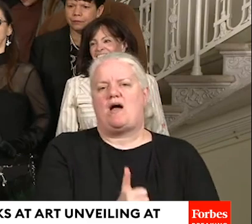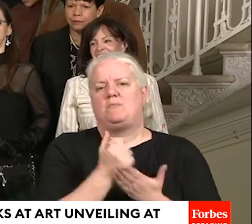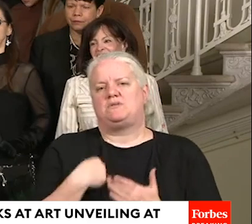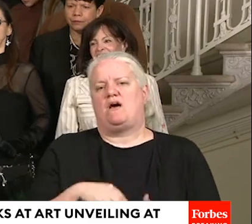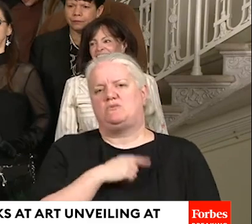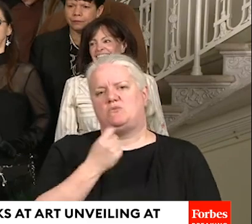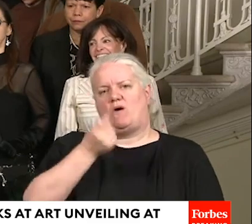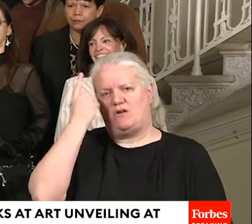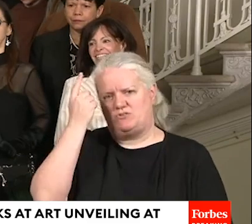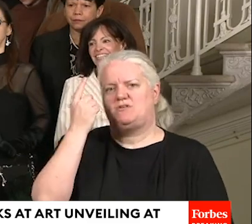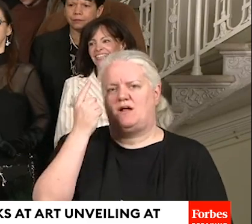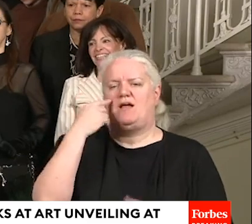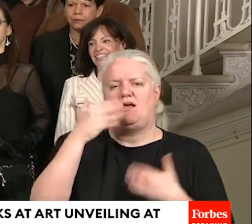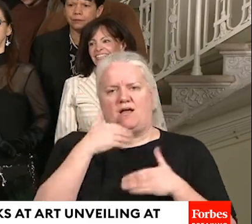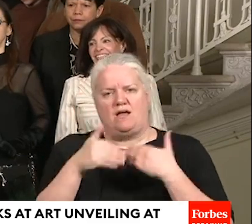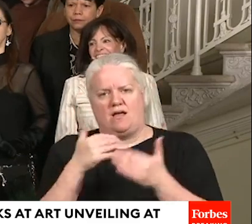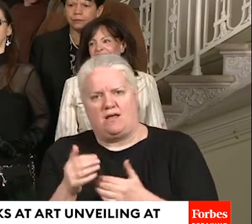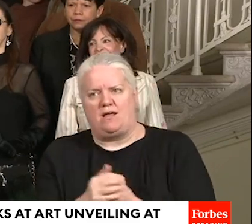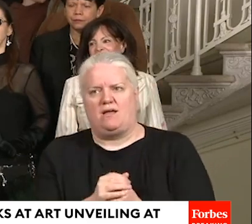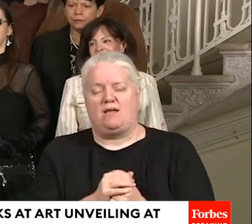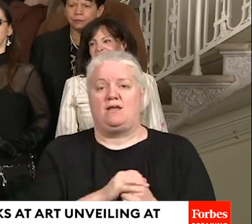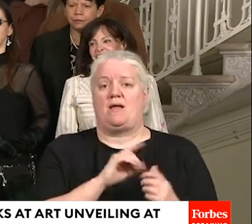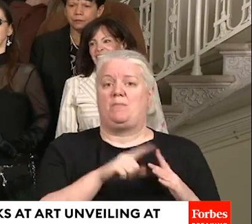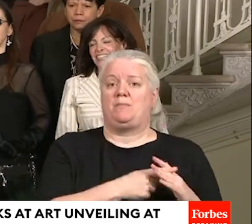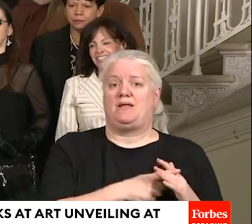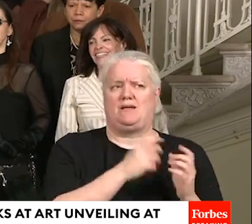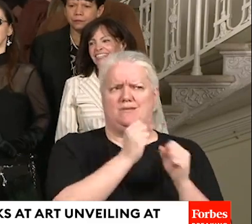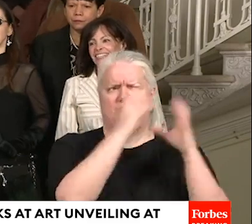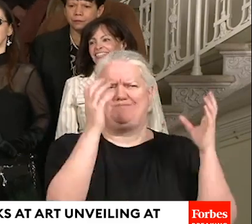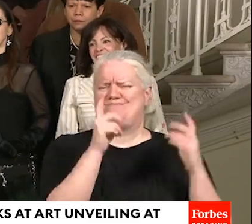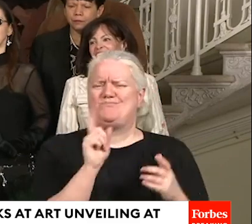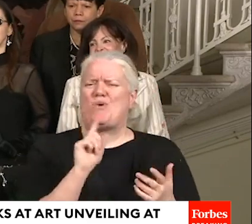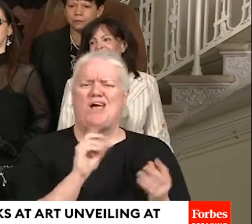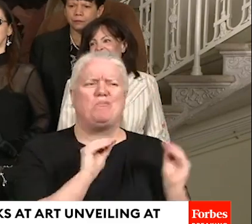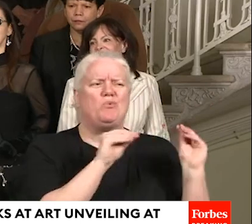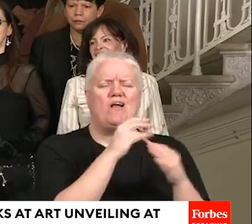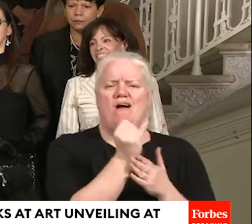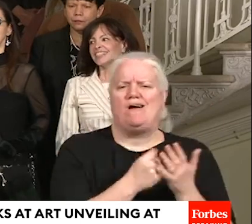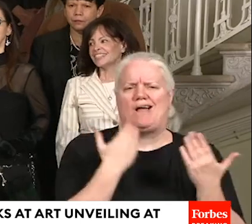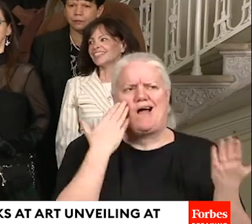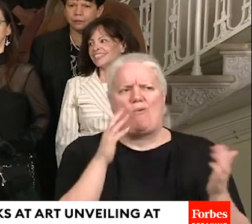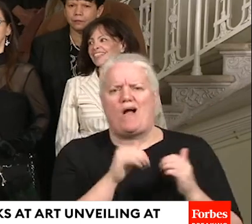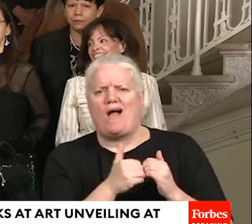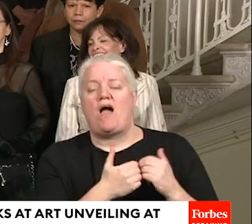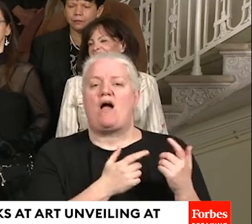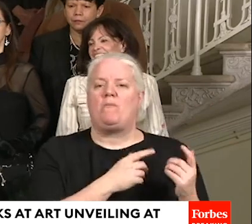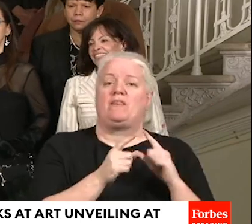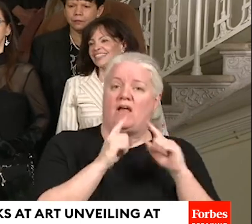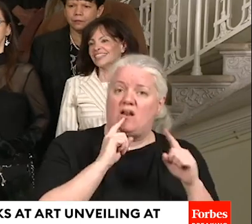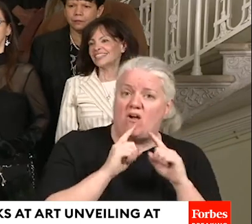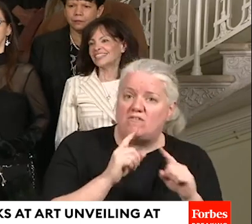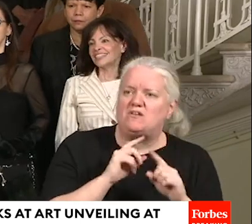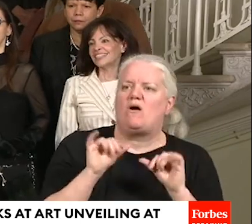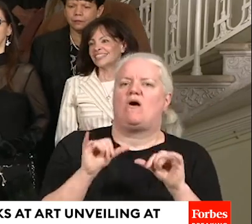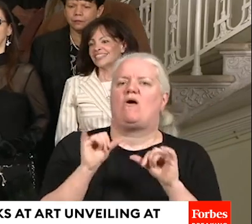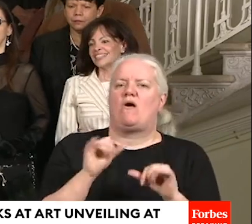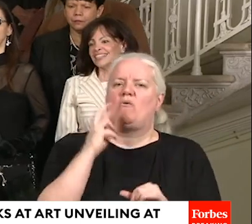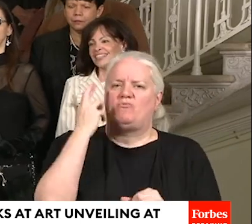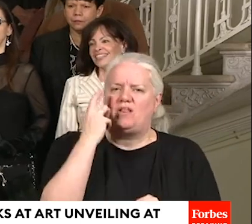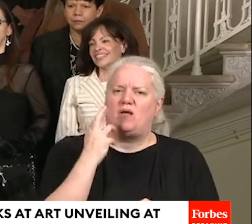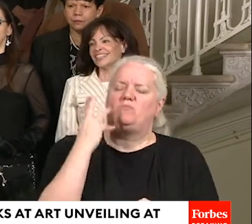went from not having the vision to, through conversation, to realizing how beautiful this really is. So it is